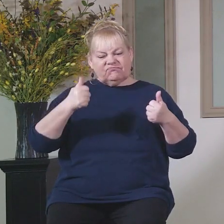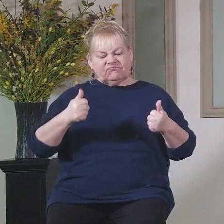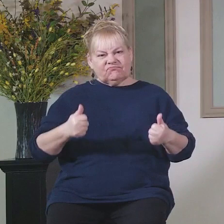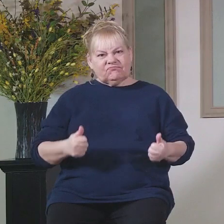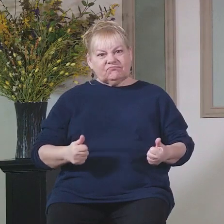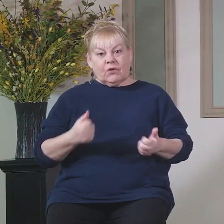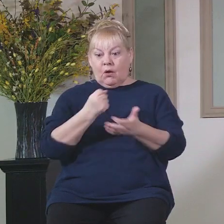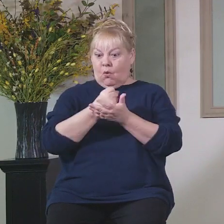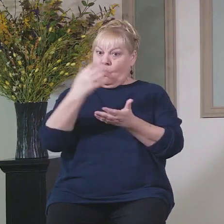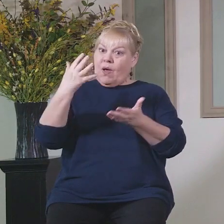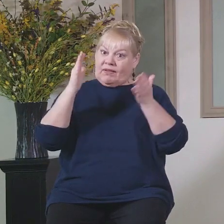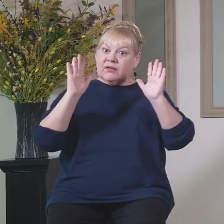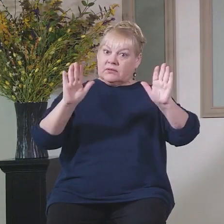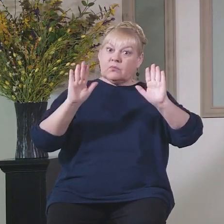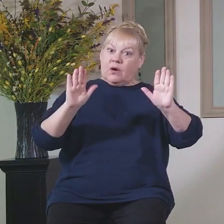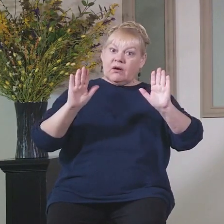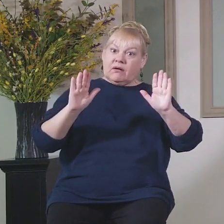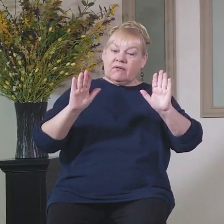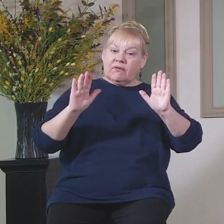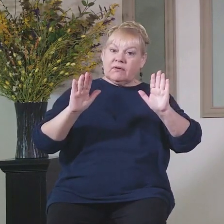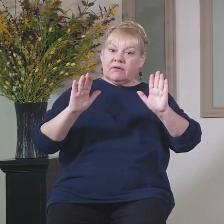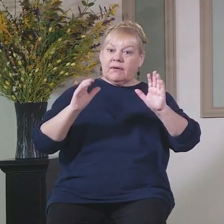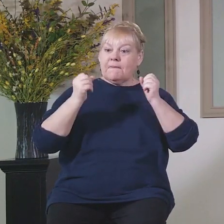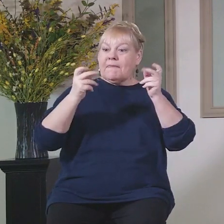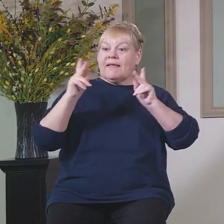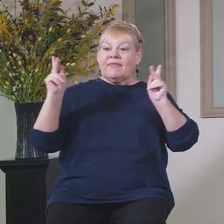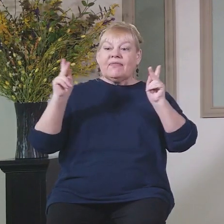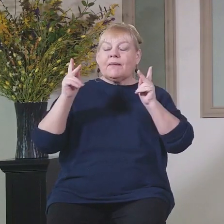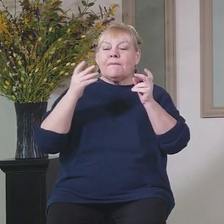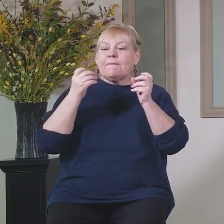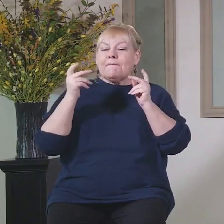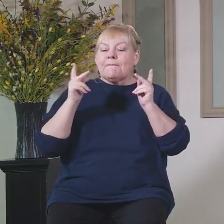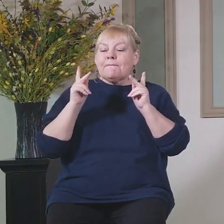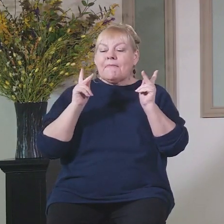Wealth is wonderful. A lot of things to buy.